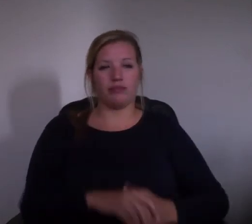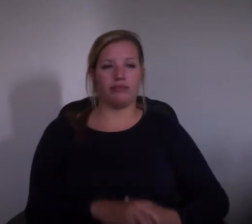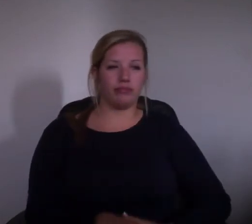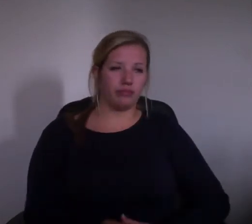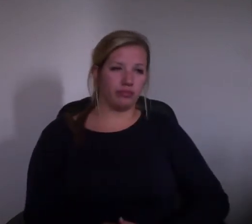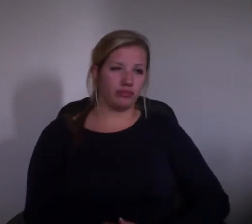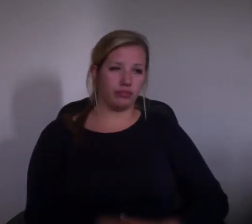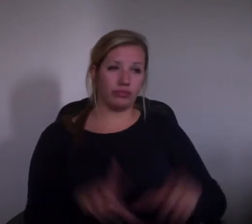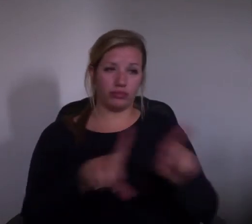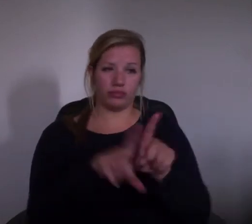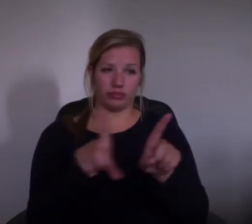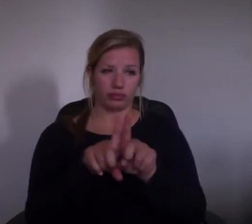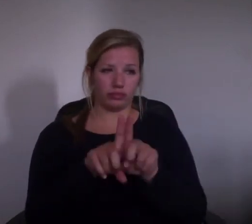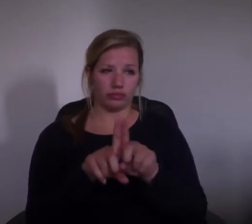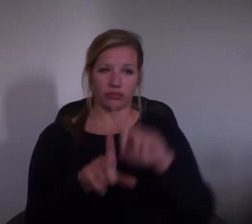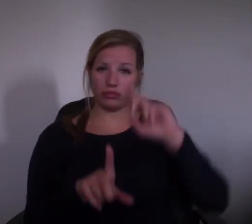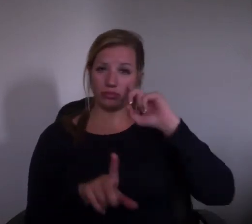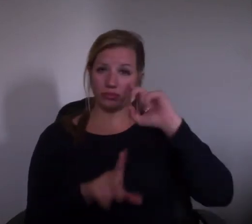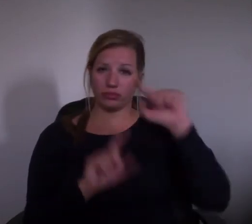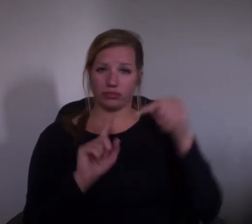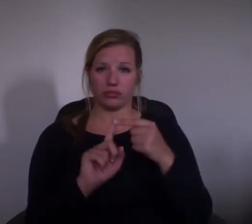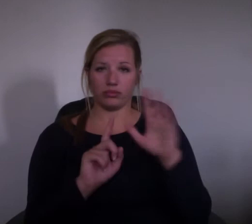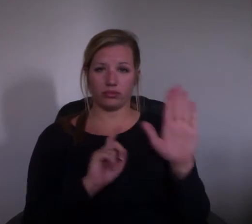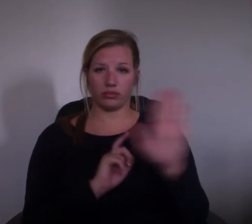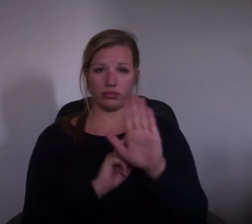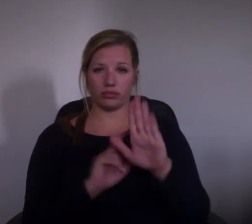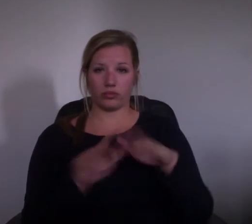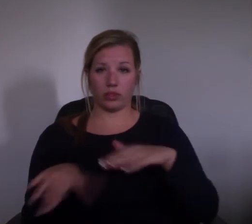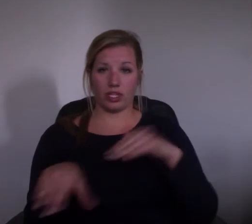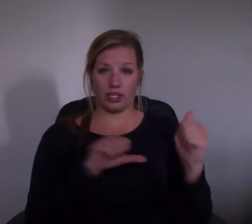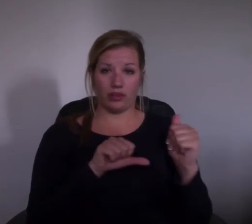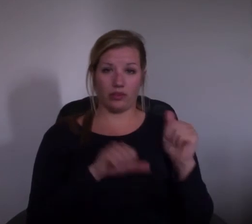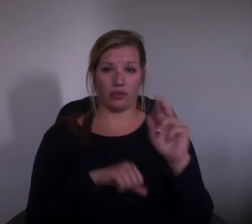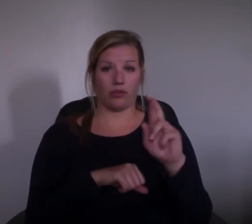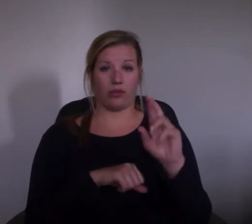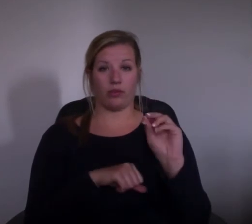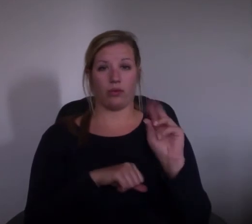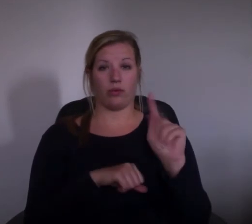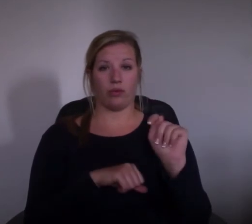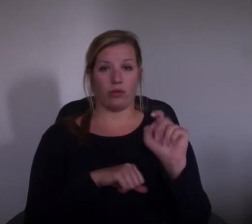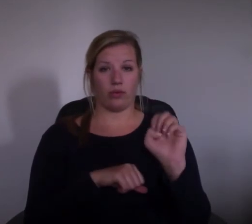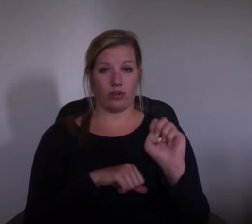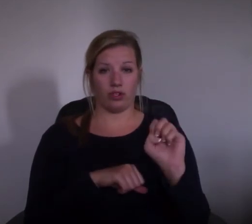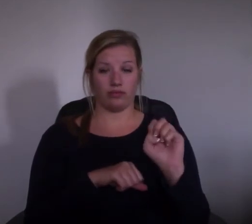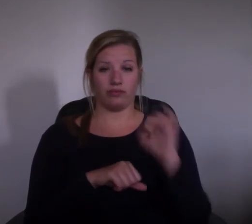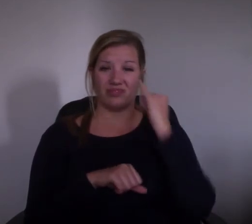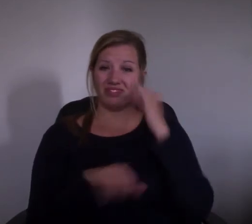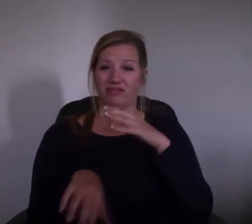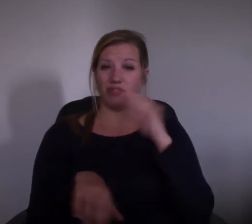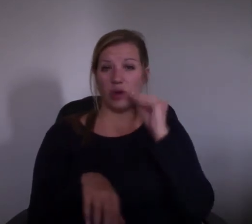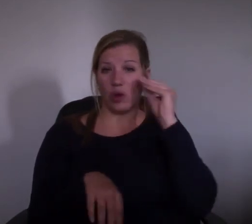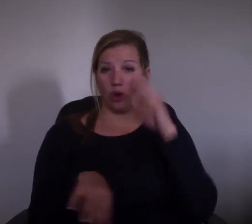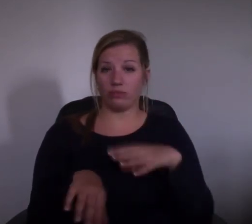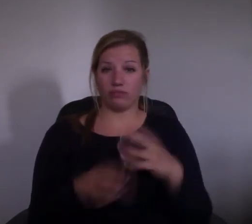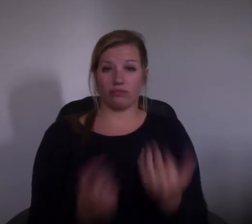As part of your plan, think about your escape routes. You know, certainly you want to think about how you evacuate your home. If your home were to catch fire,